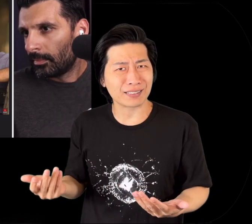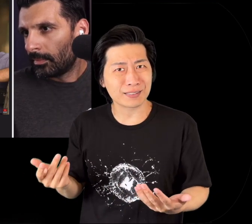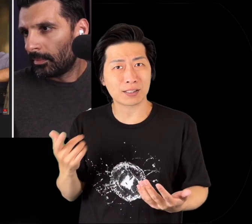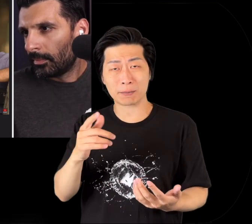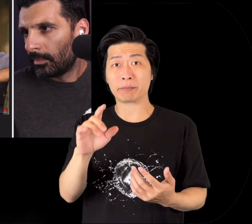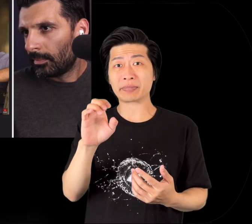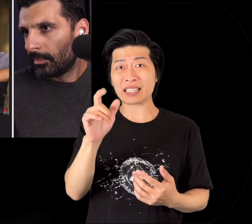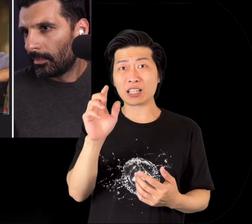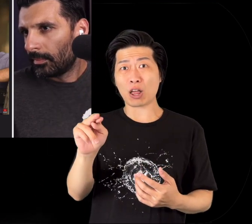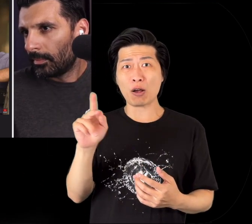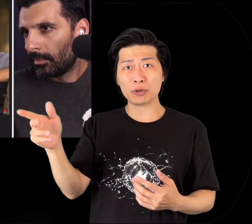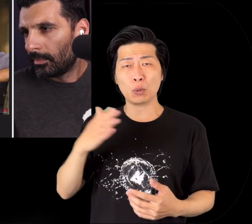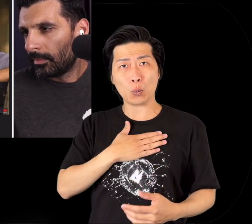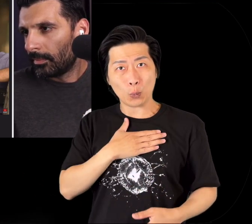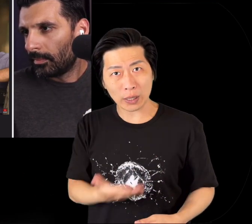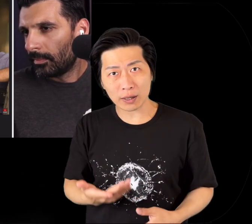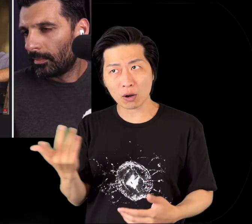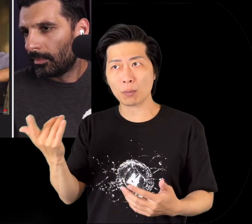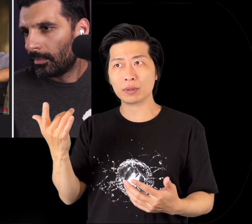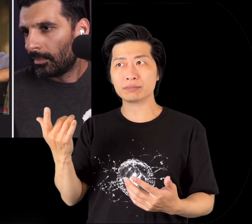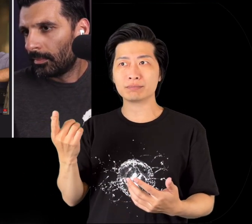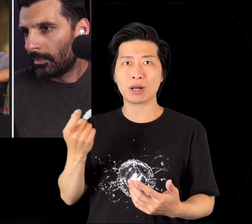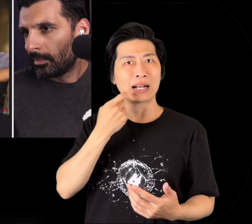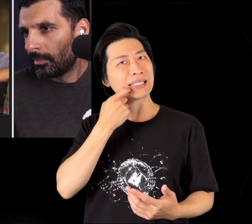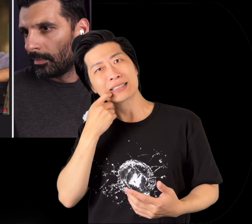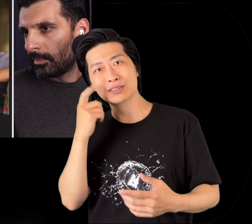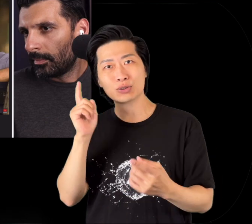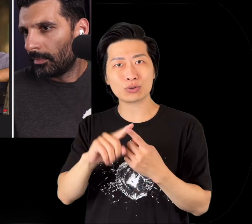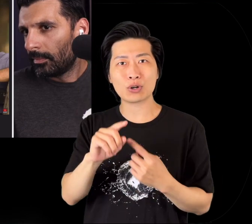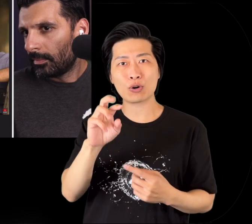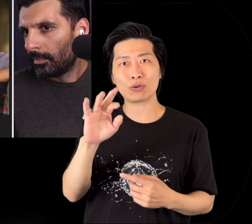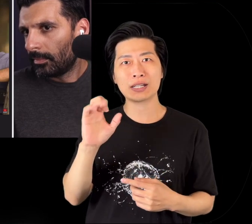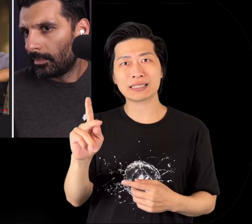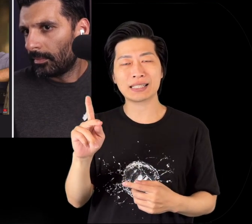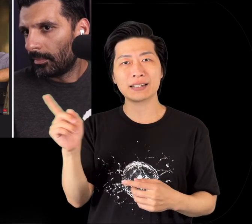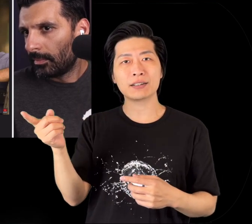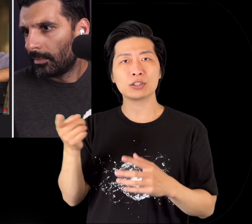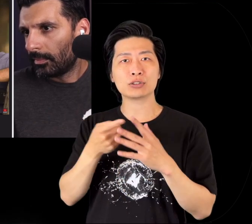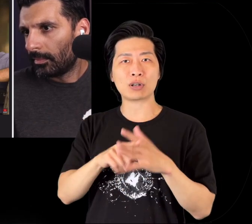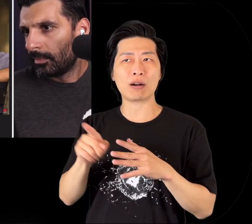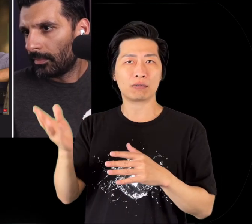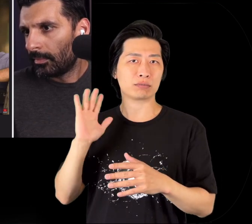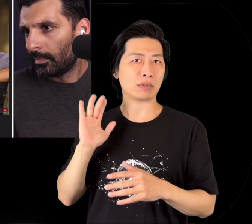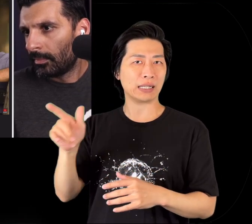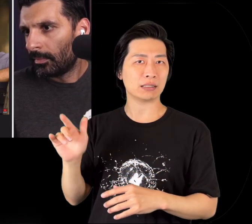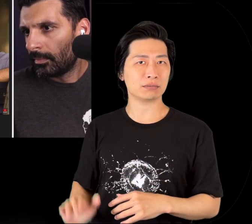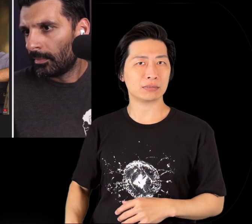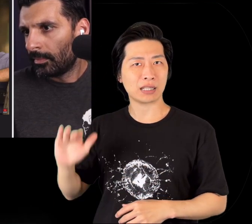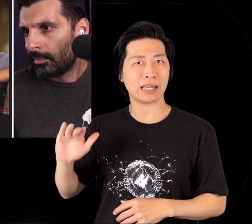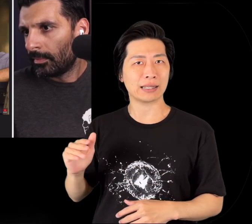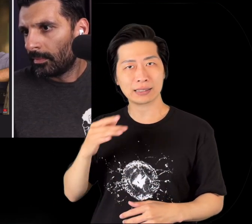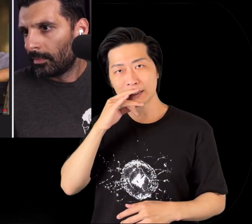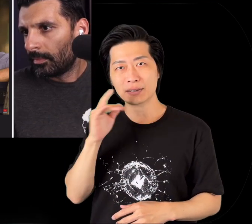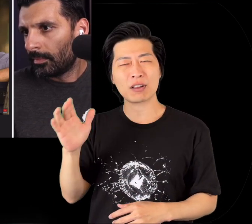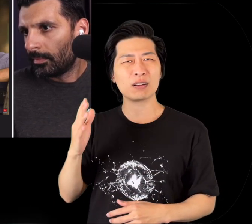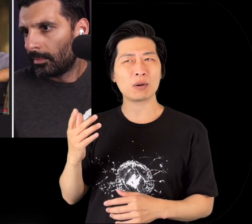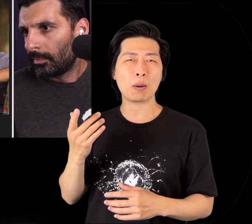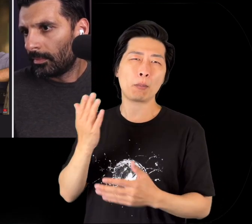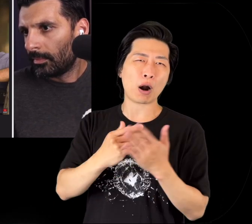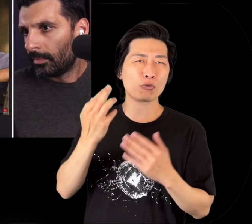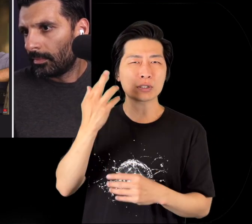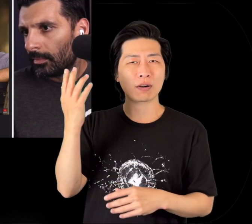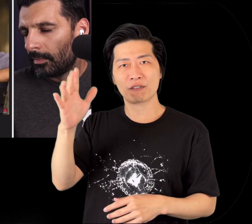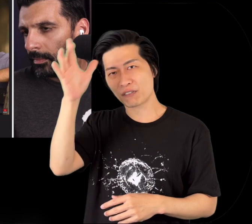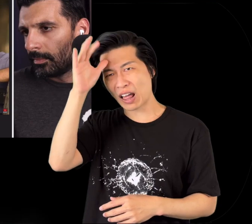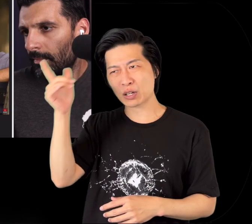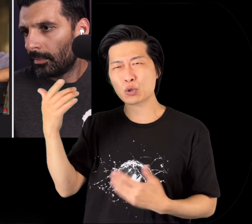willingness and almost addictiveness towards risk begins as a small kid, partly from his father being a